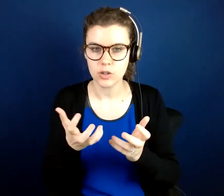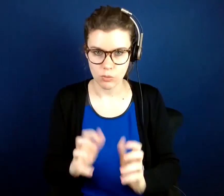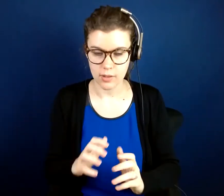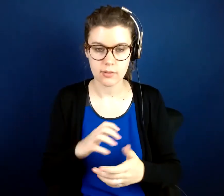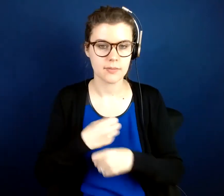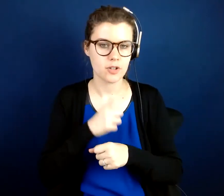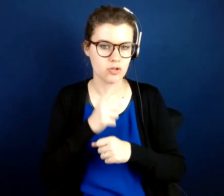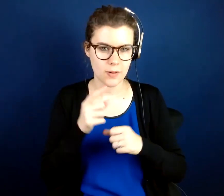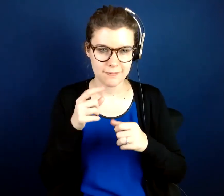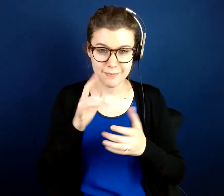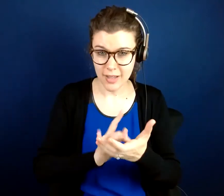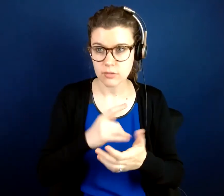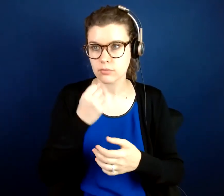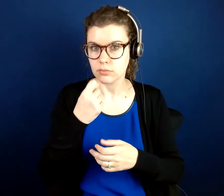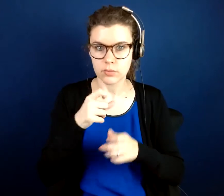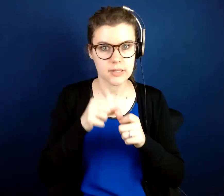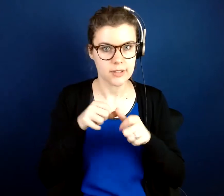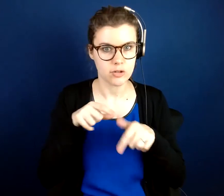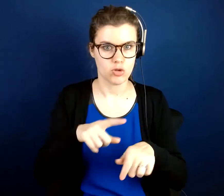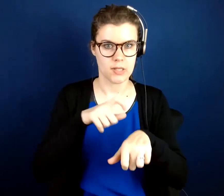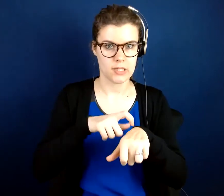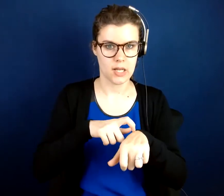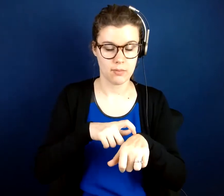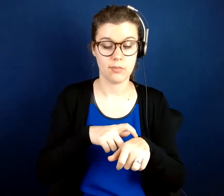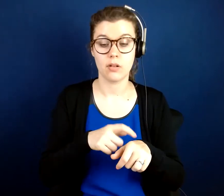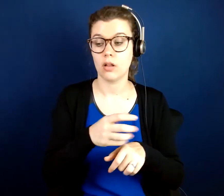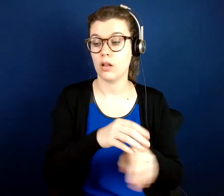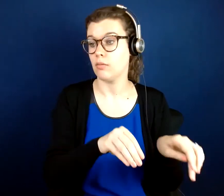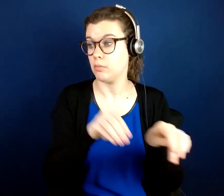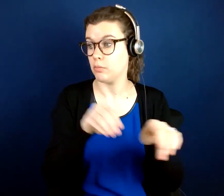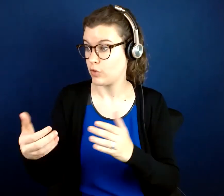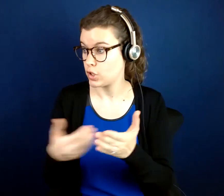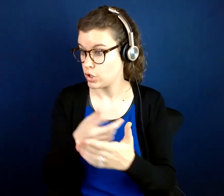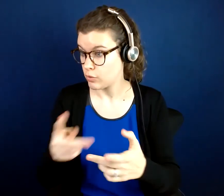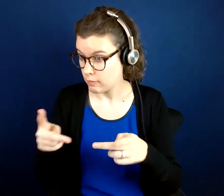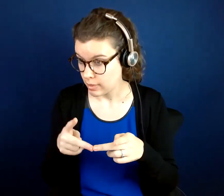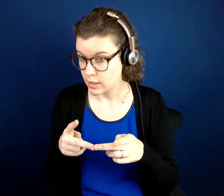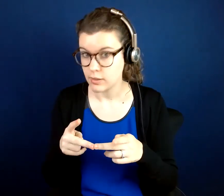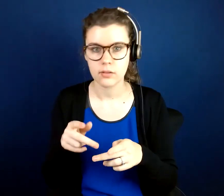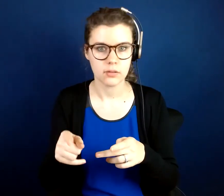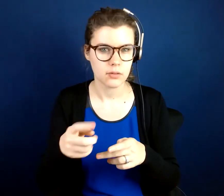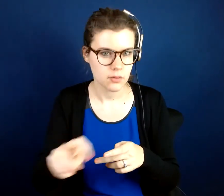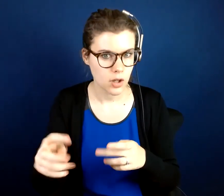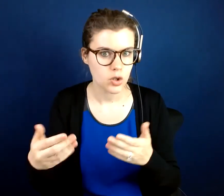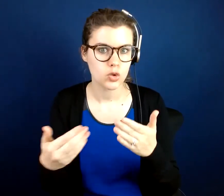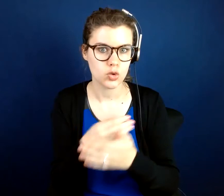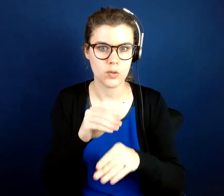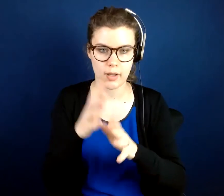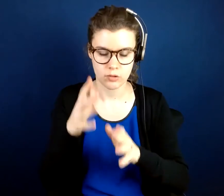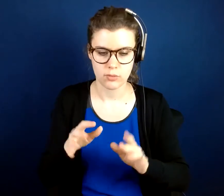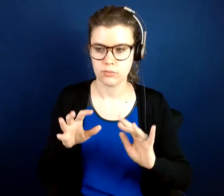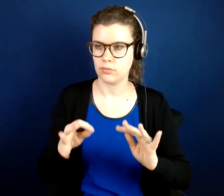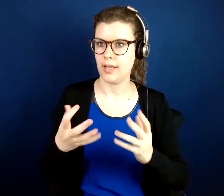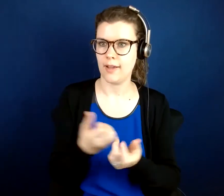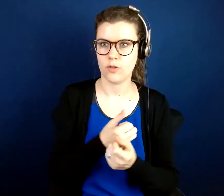this stressful time, and that they are connected at the transition to their mental health provider to maintain a smooth and safe